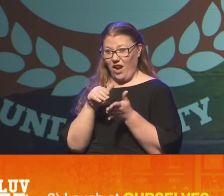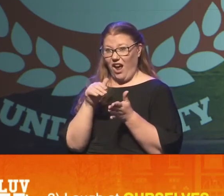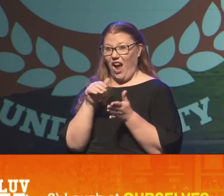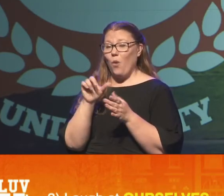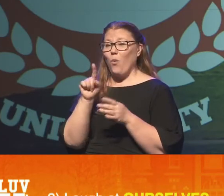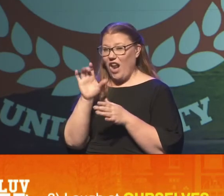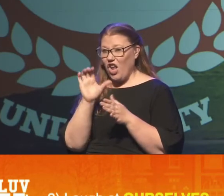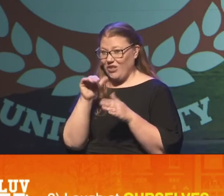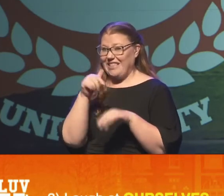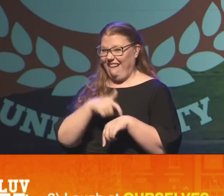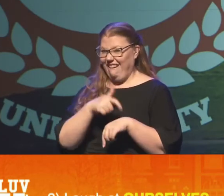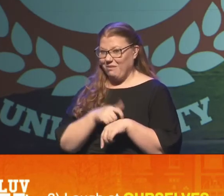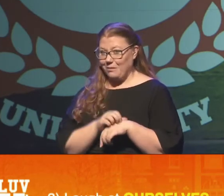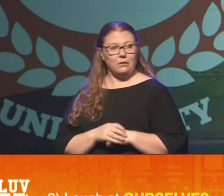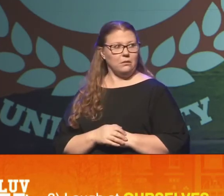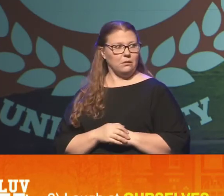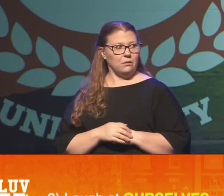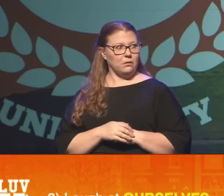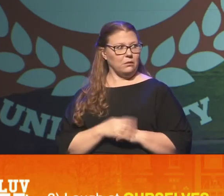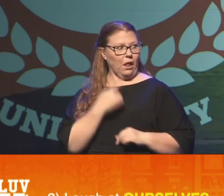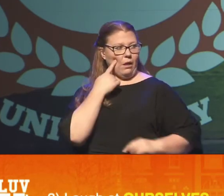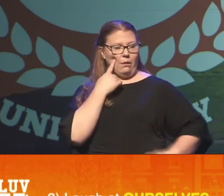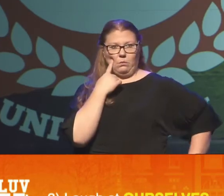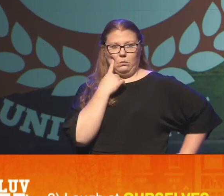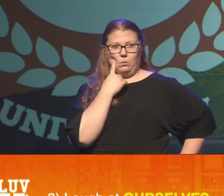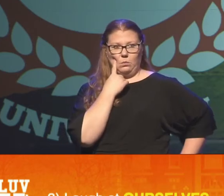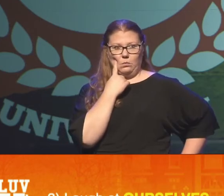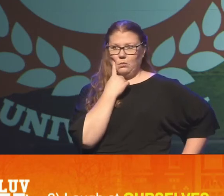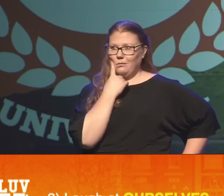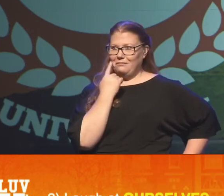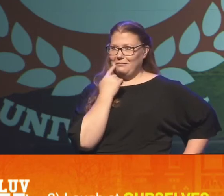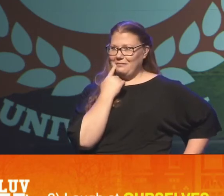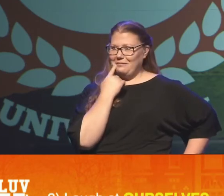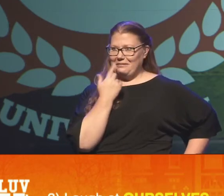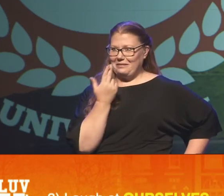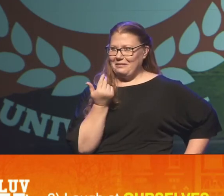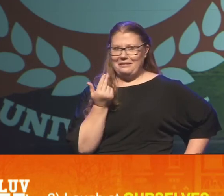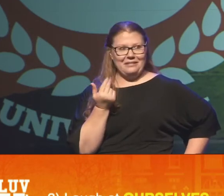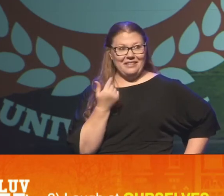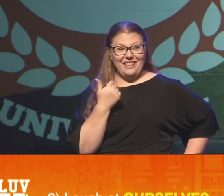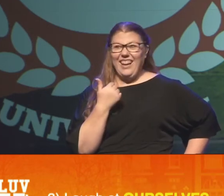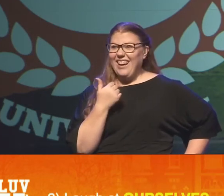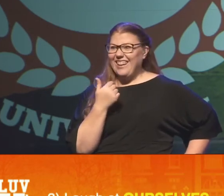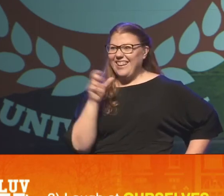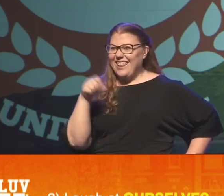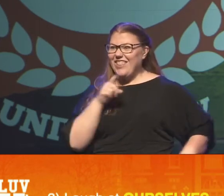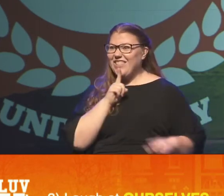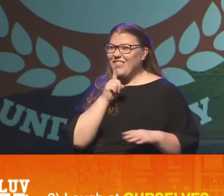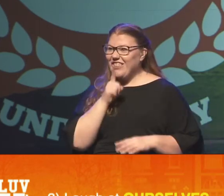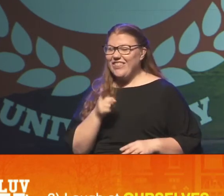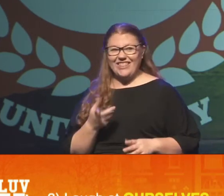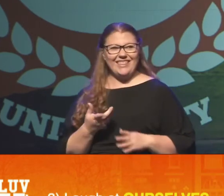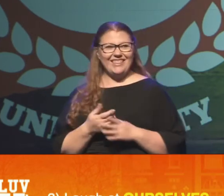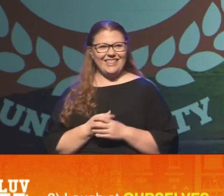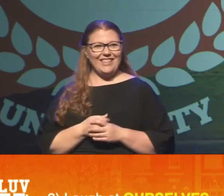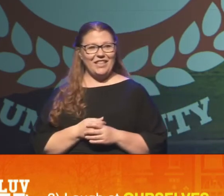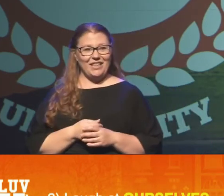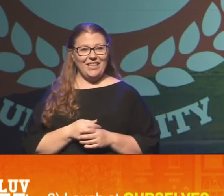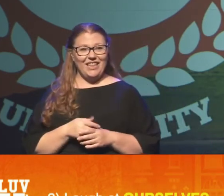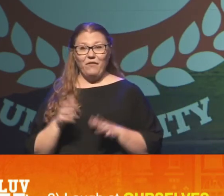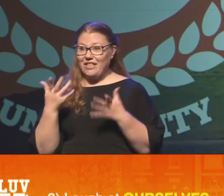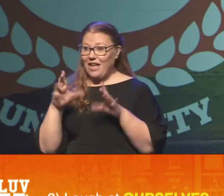times? And I started to grin, and I started laughing. We have. If you'd stop doing